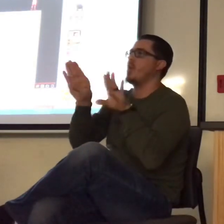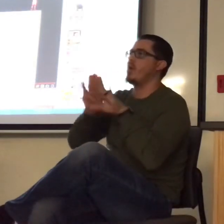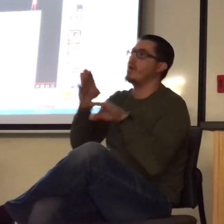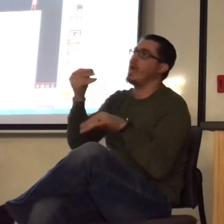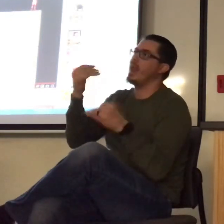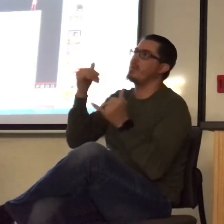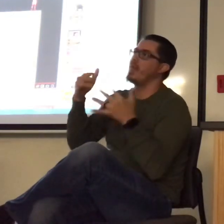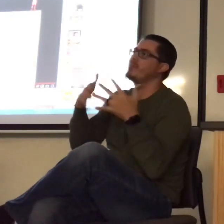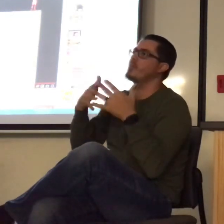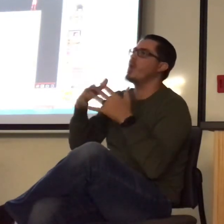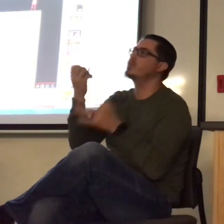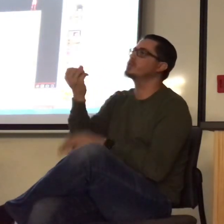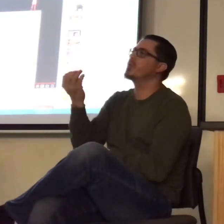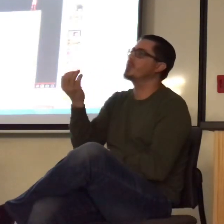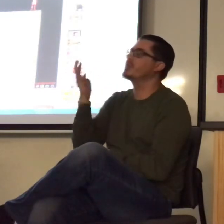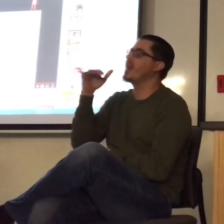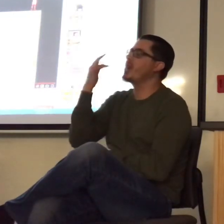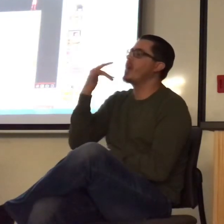Oh,